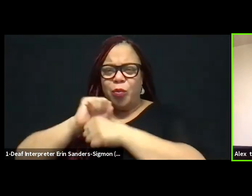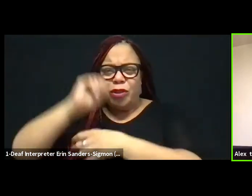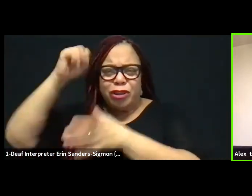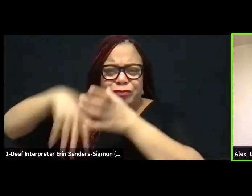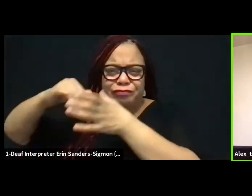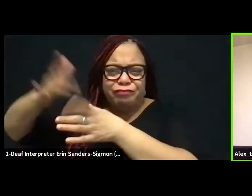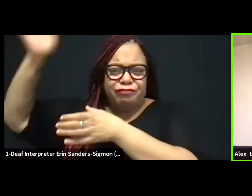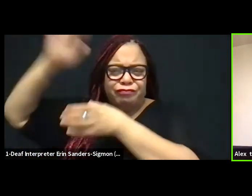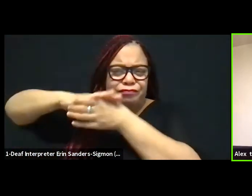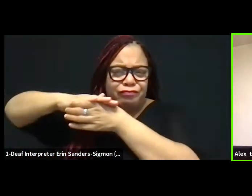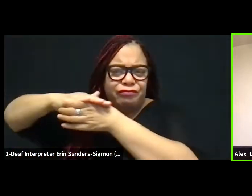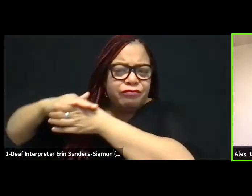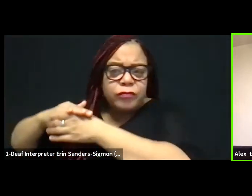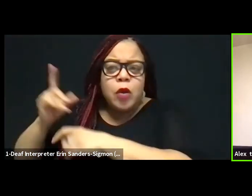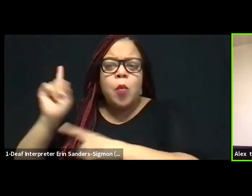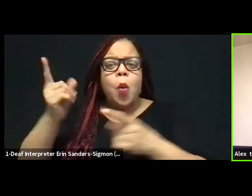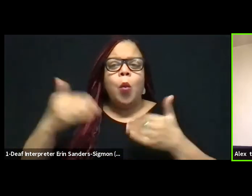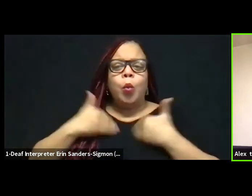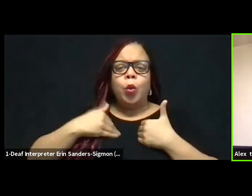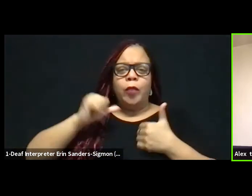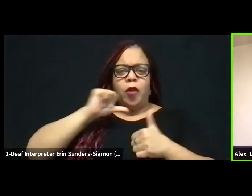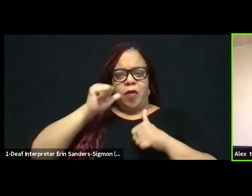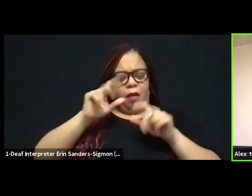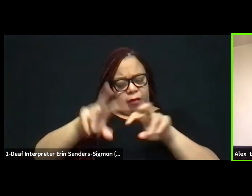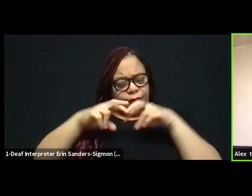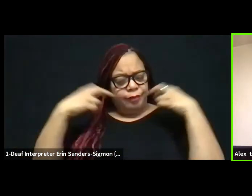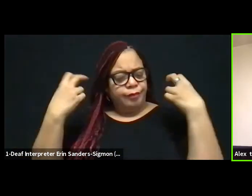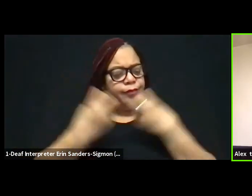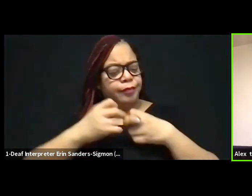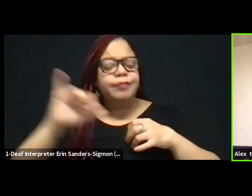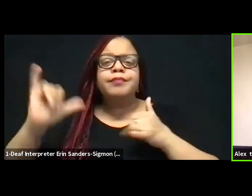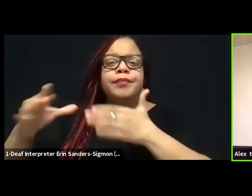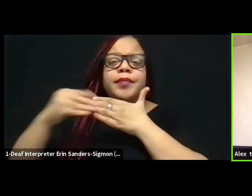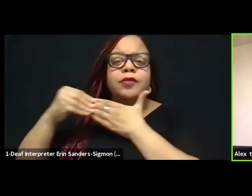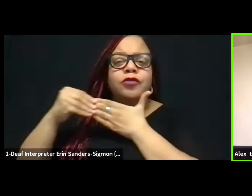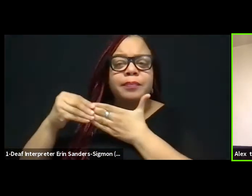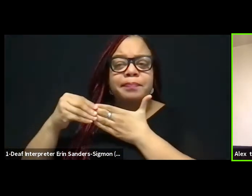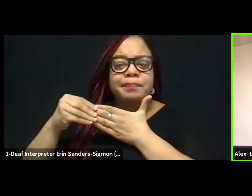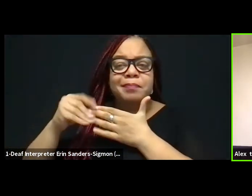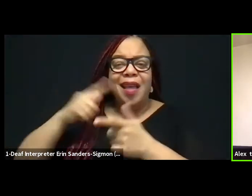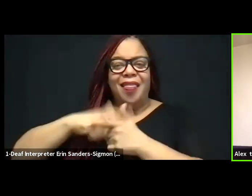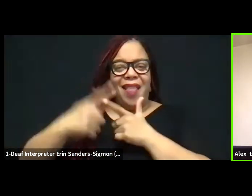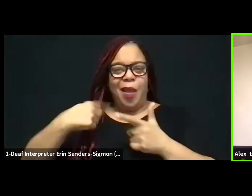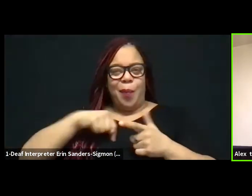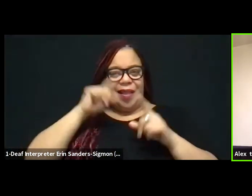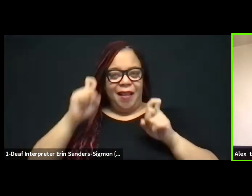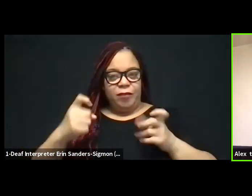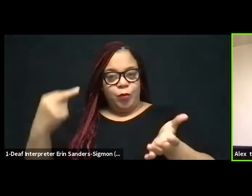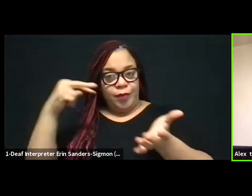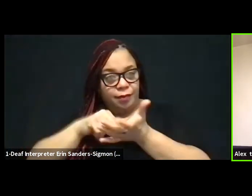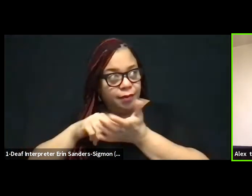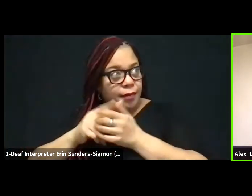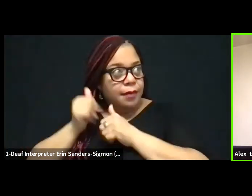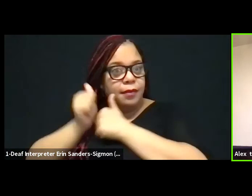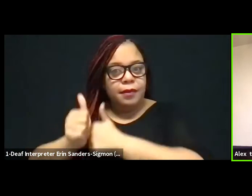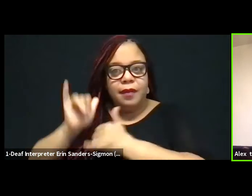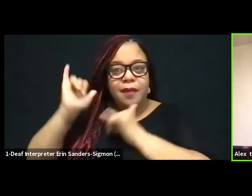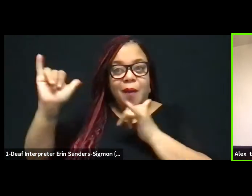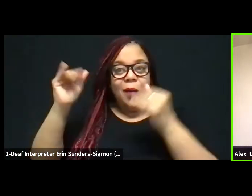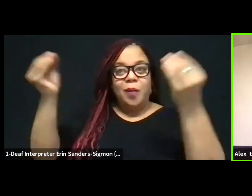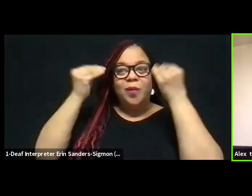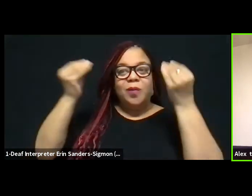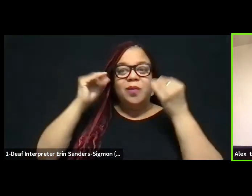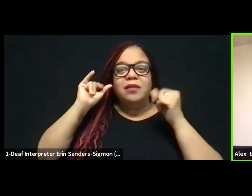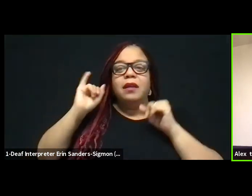youth-led groups like Caleb was talking about, like SNCC, CORE, the Greensboro Four, the